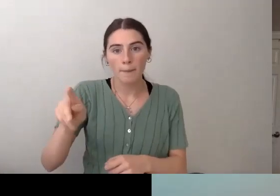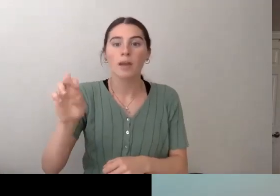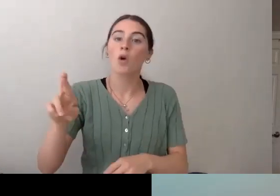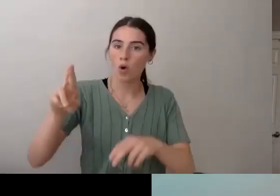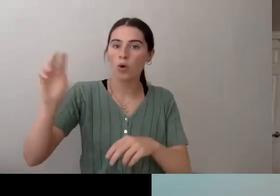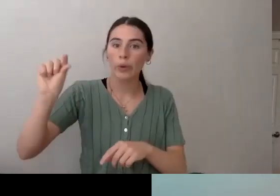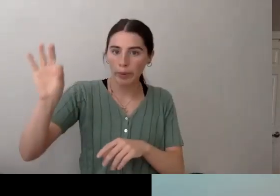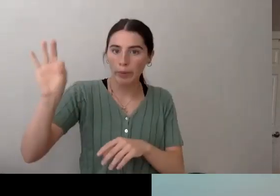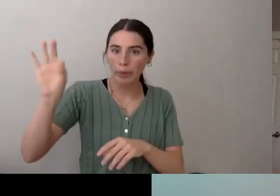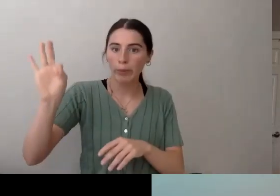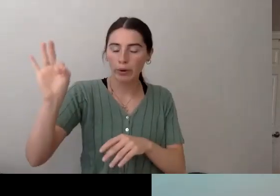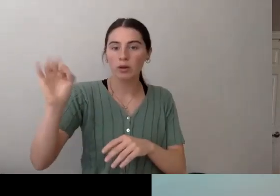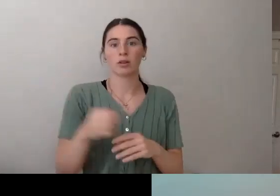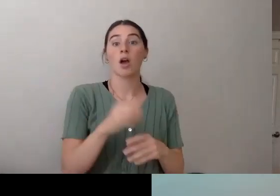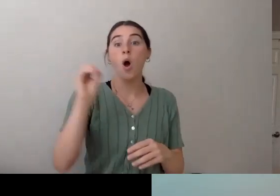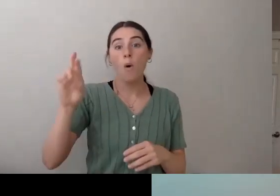red peppers.